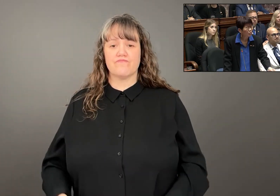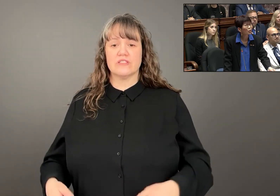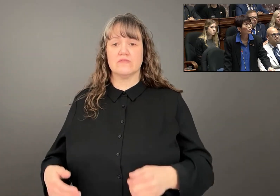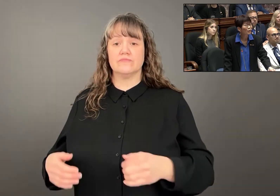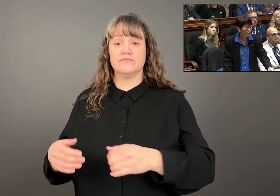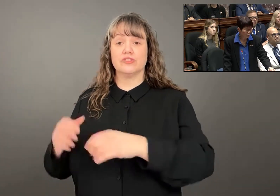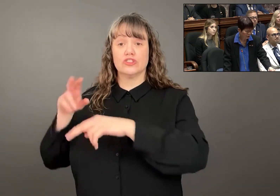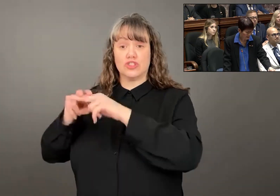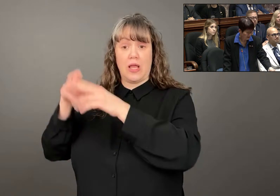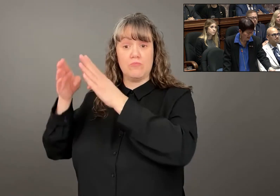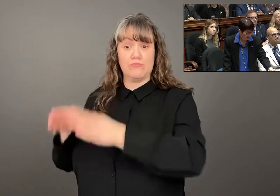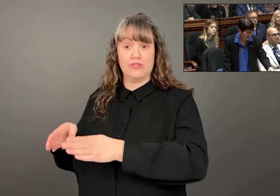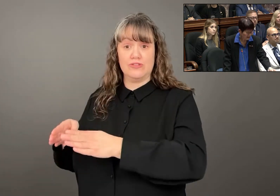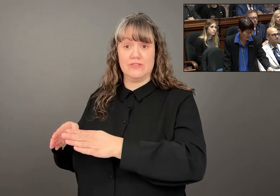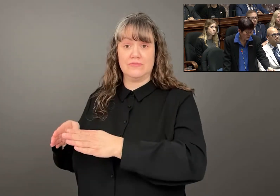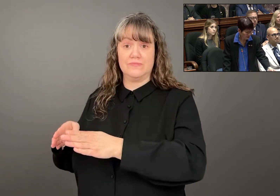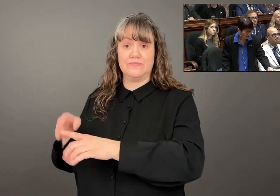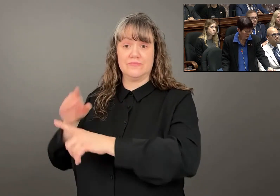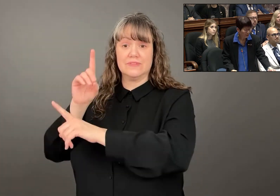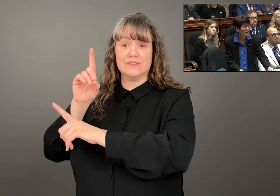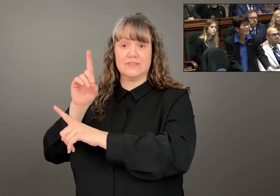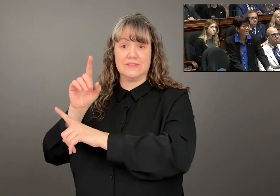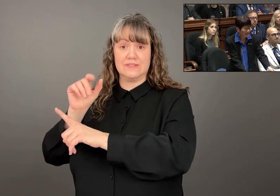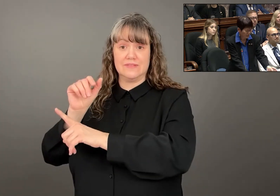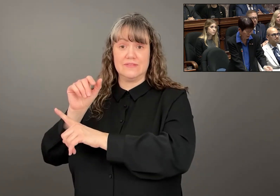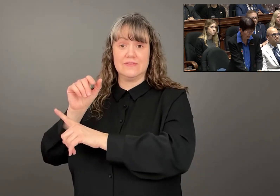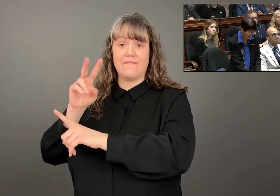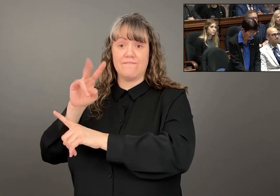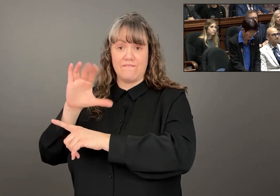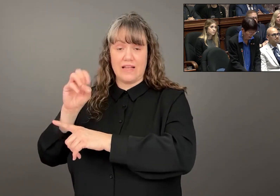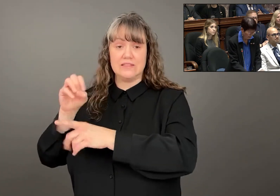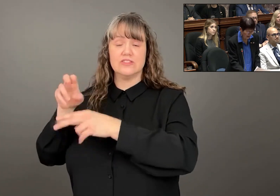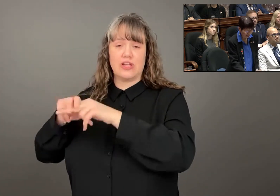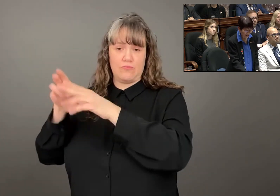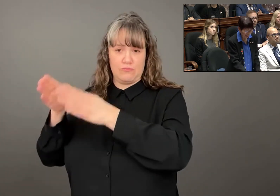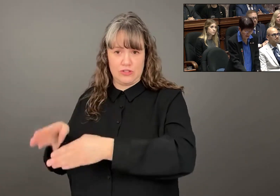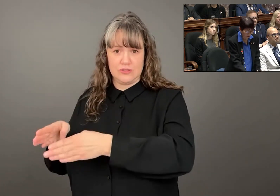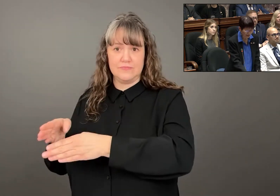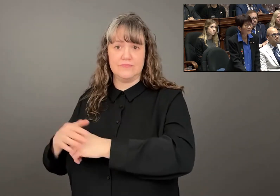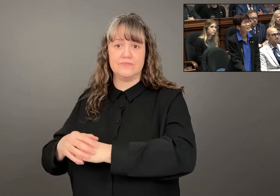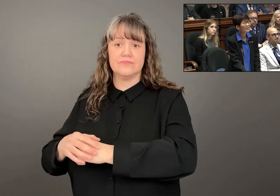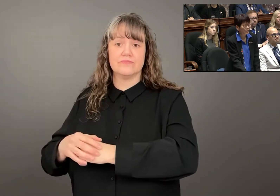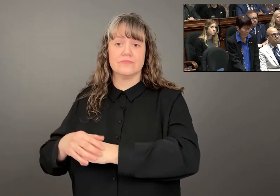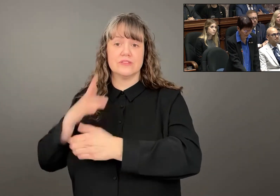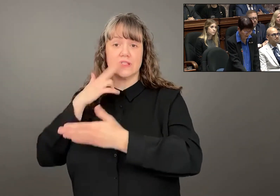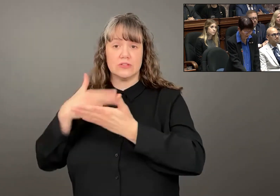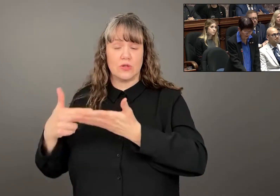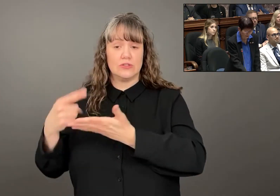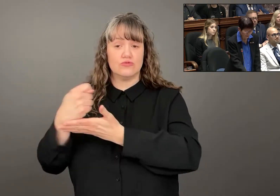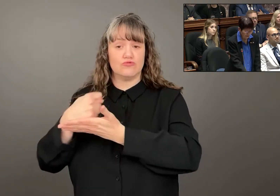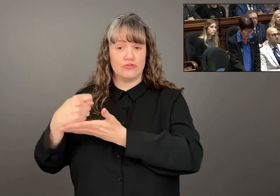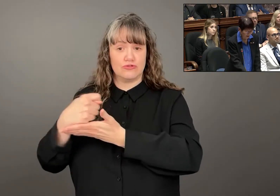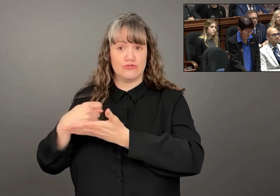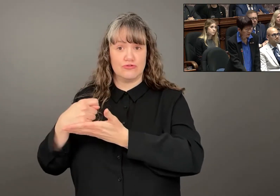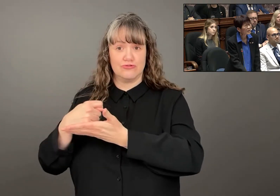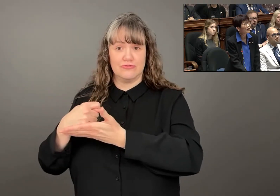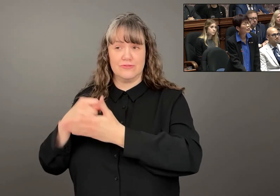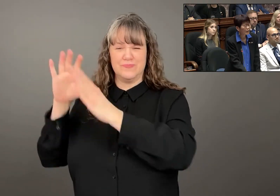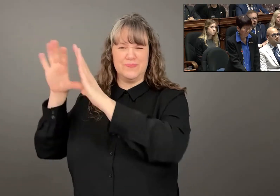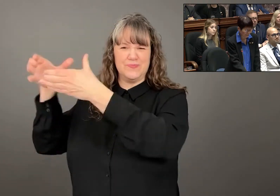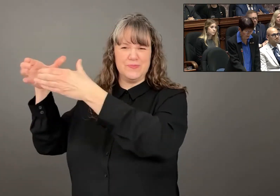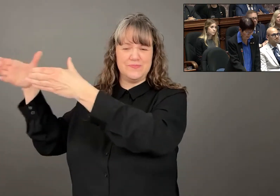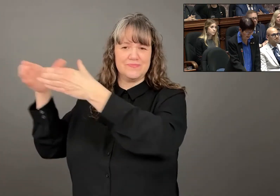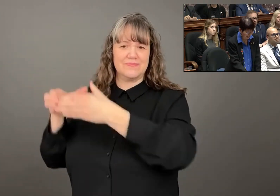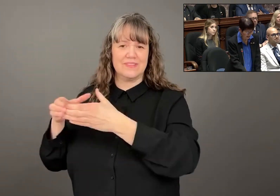Superintendent Christopher Yusa, and Secretary-Treasurer Cindy Wen. We are honored by your presence and grateful by your